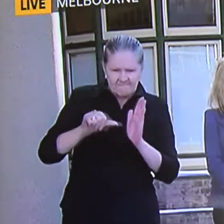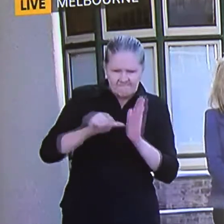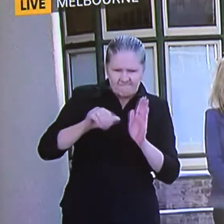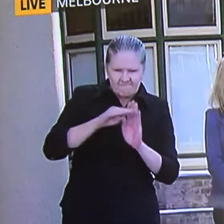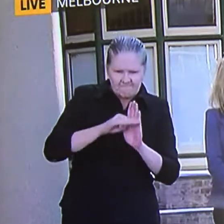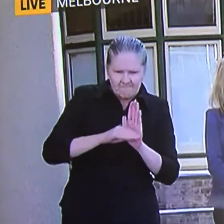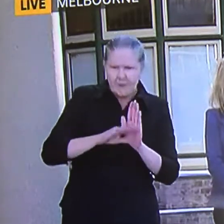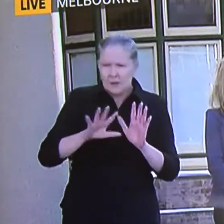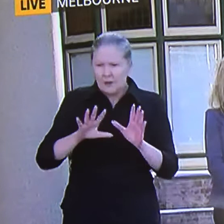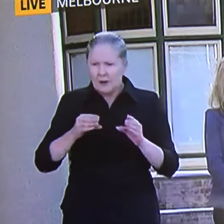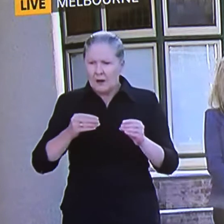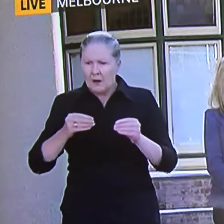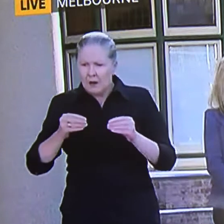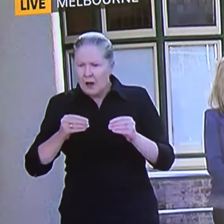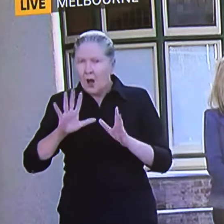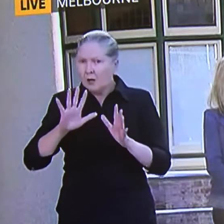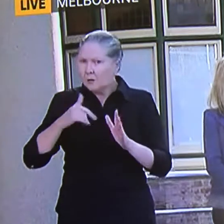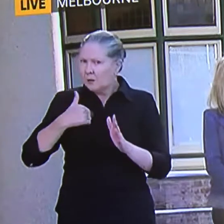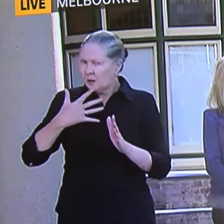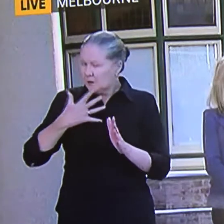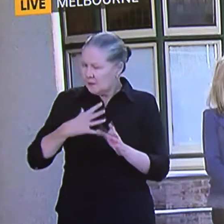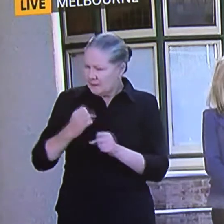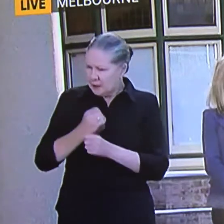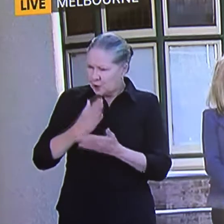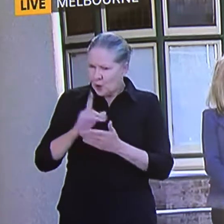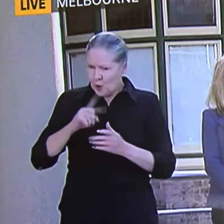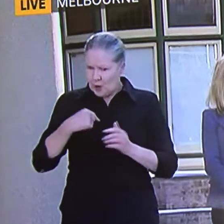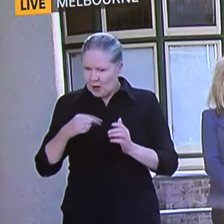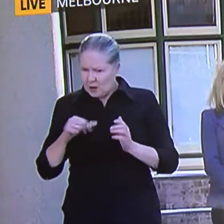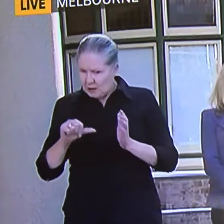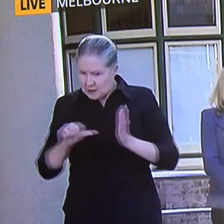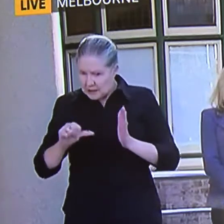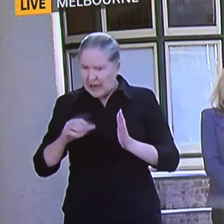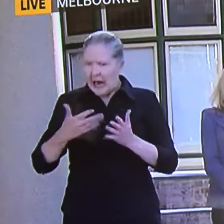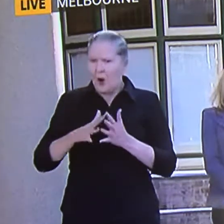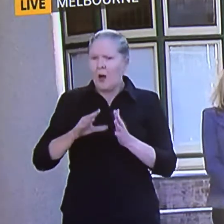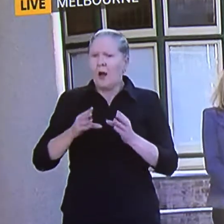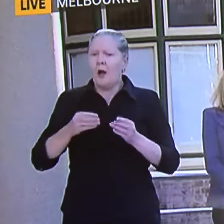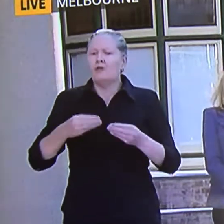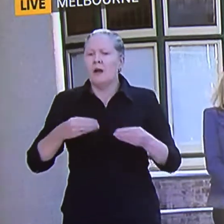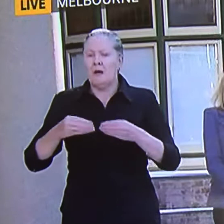we do now, the greater our ability to manage it in the future.